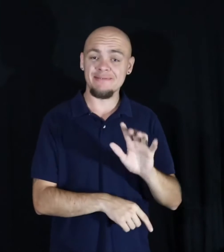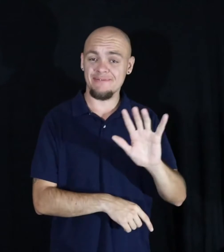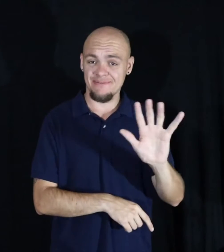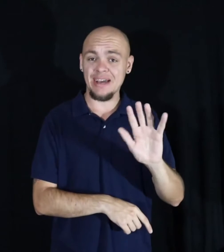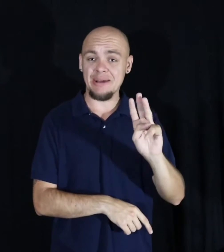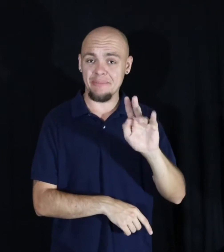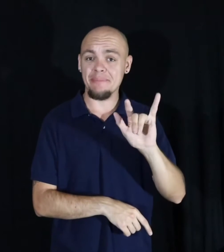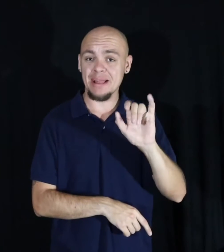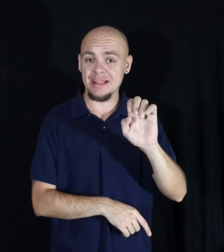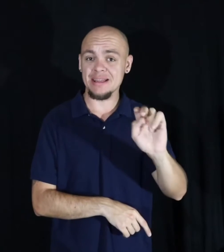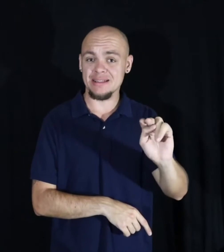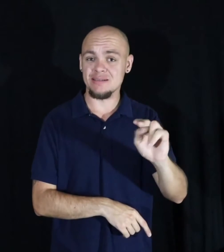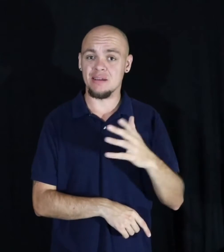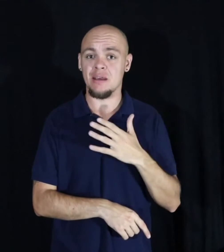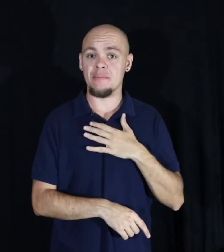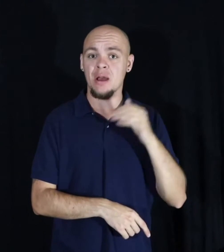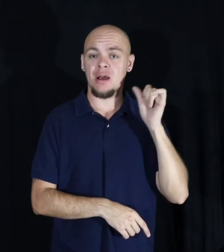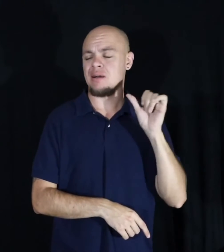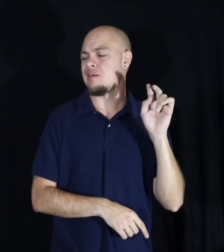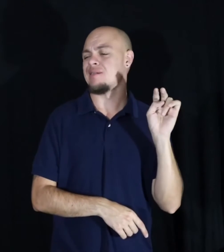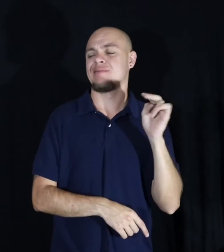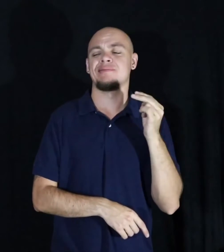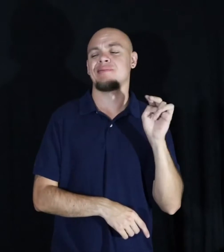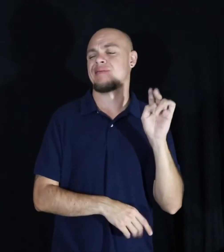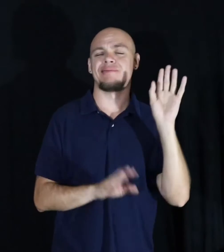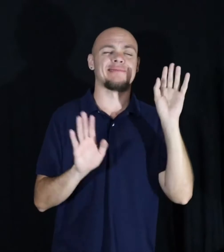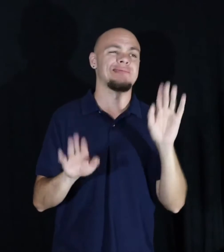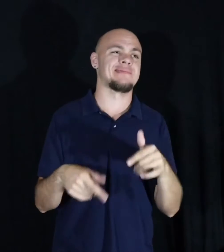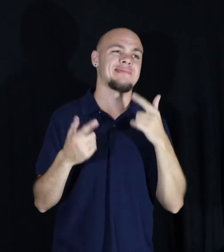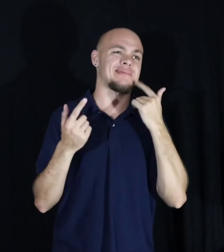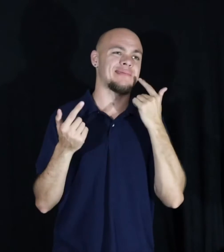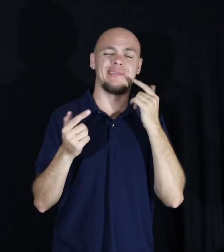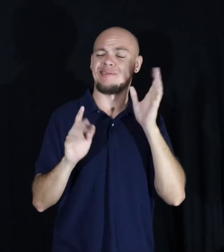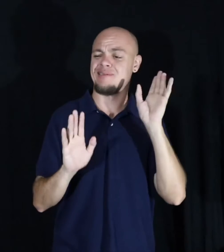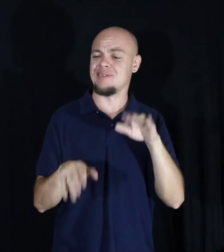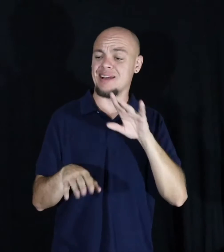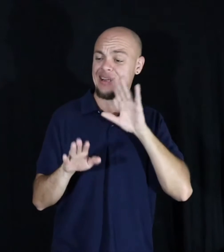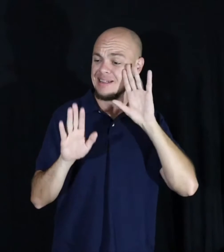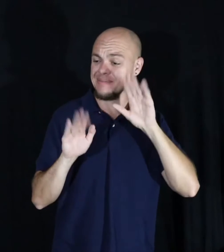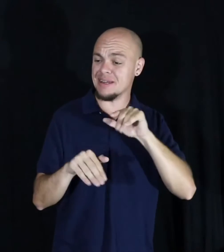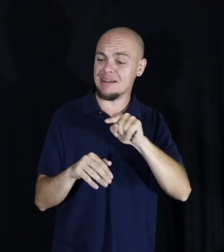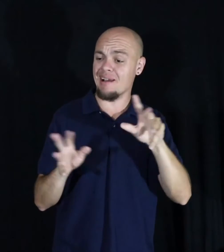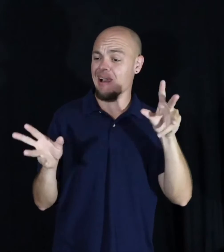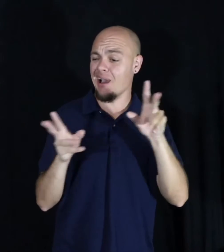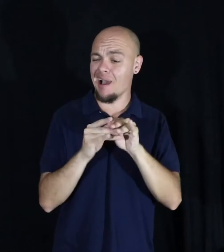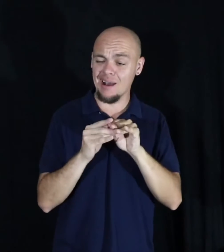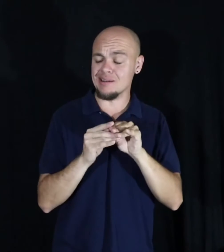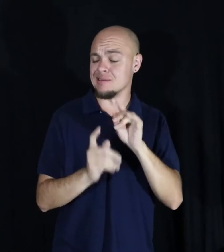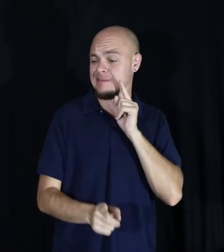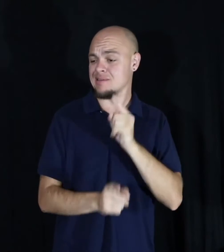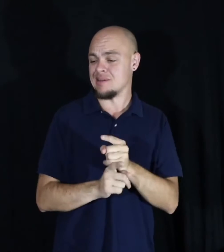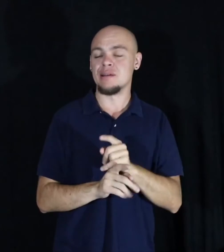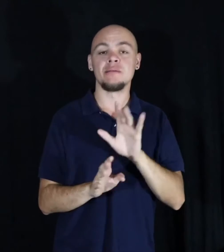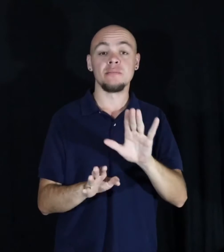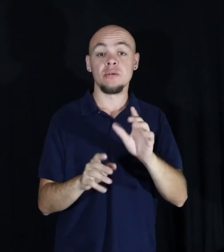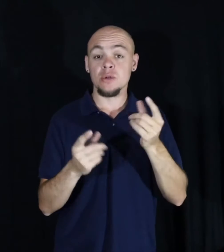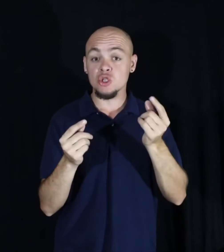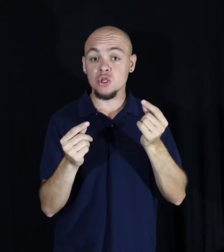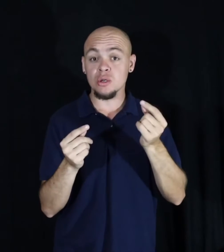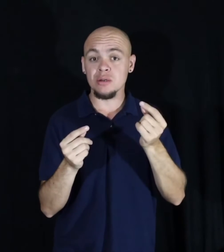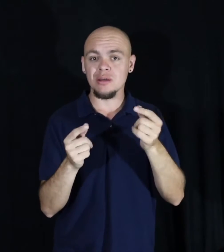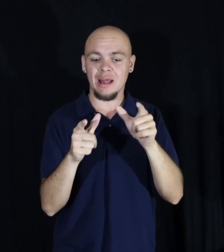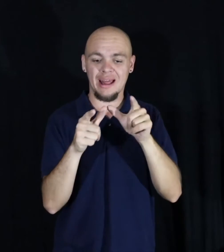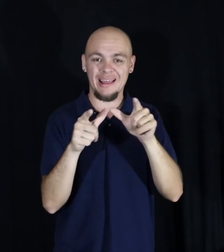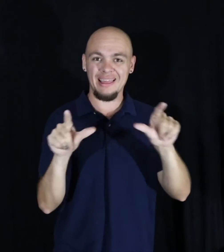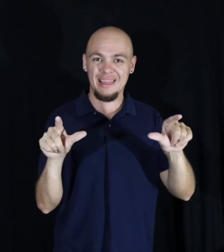billion. My aunt just shook her head and laughed because she did not expect that from a 5-year-old. But all you have to do is take a